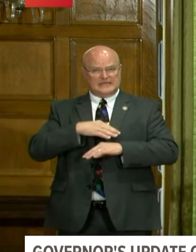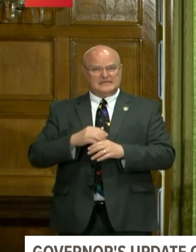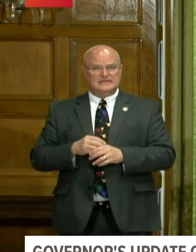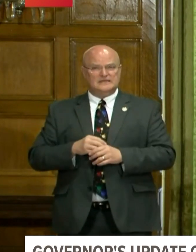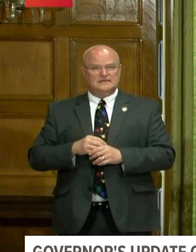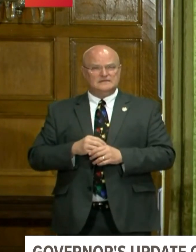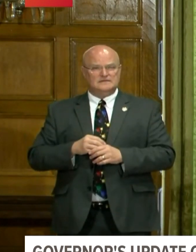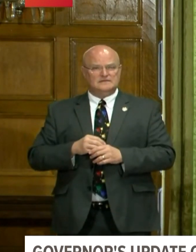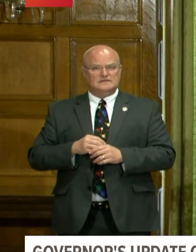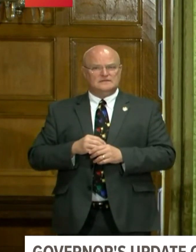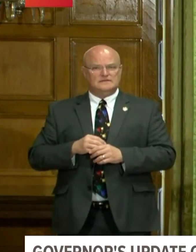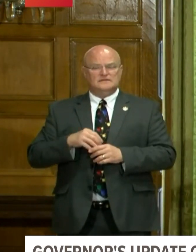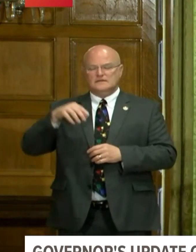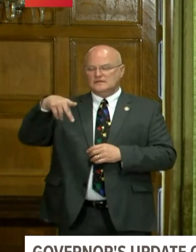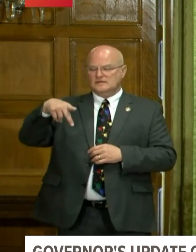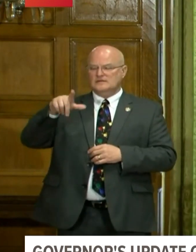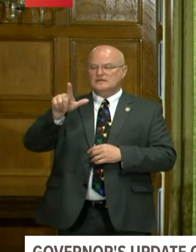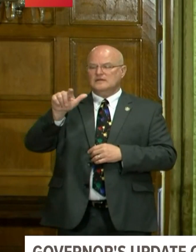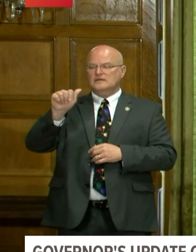Sorry.